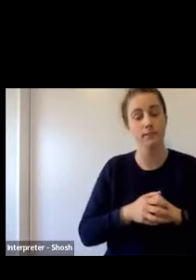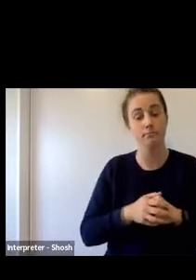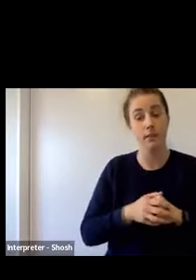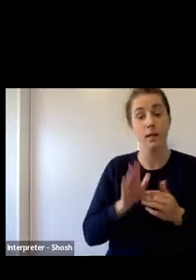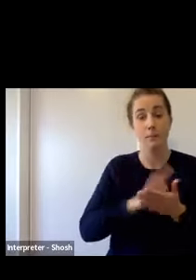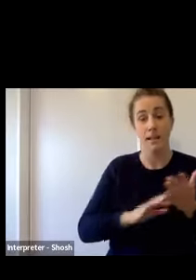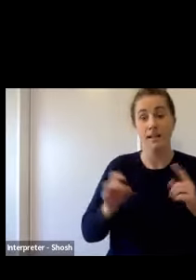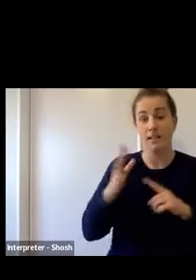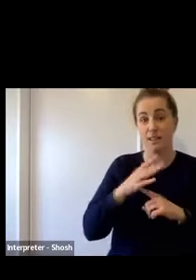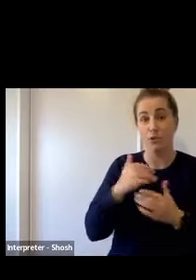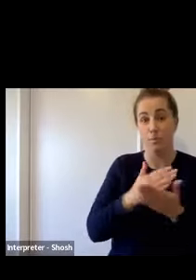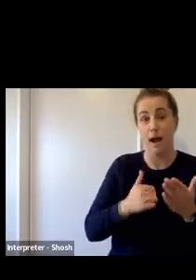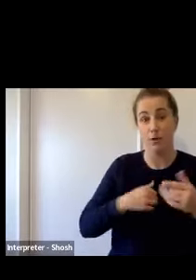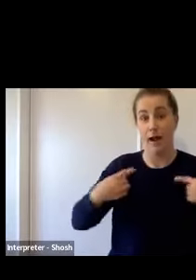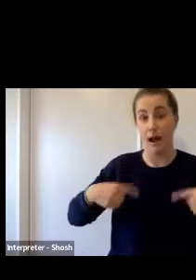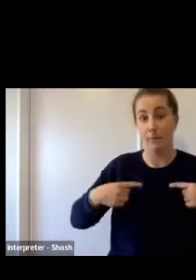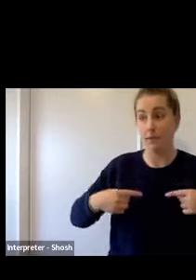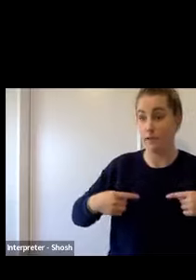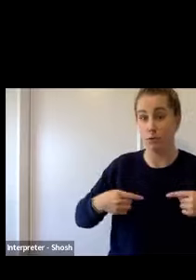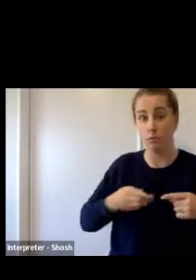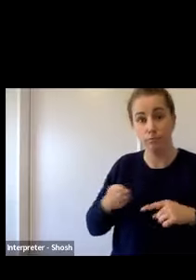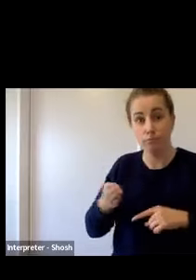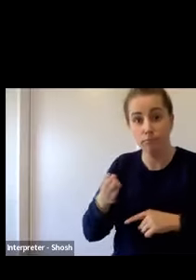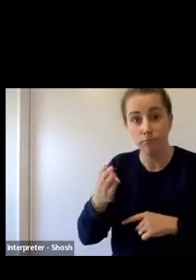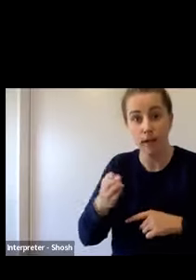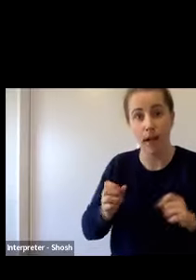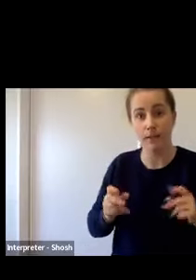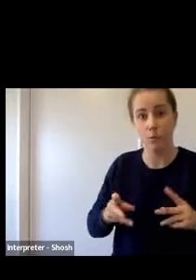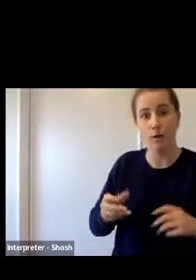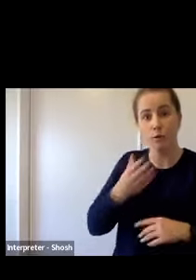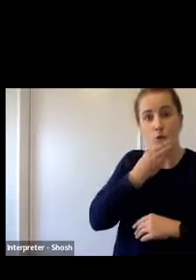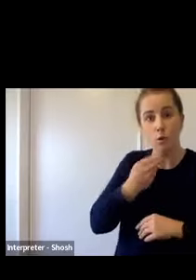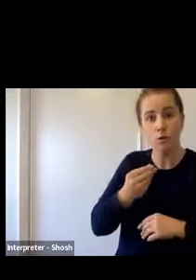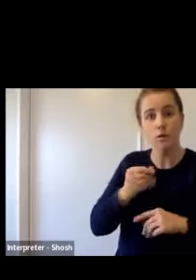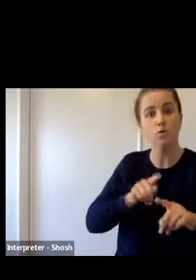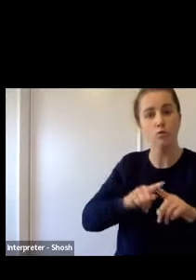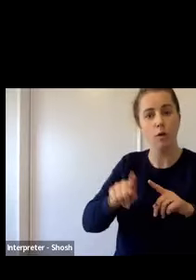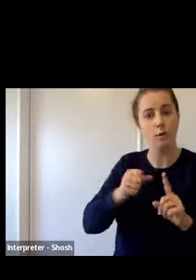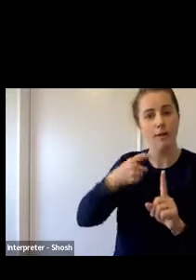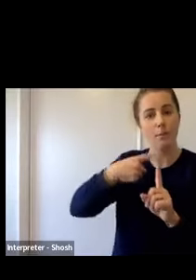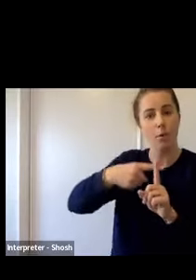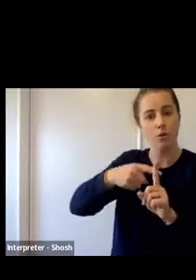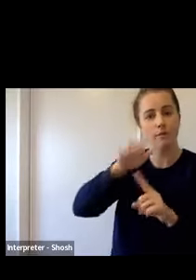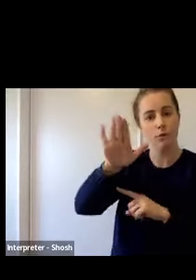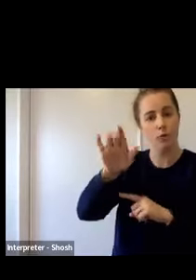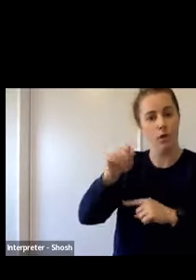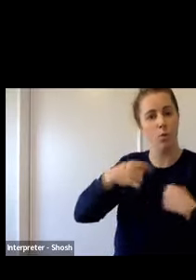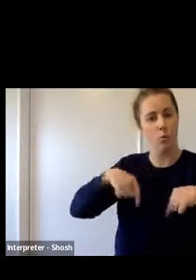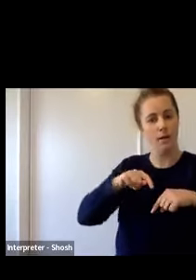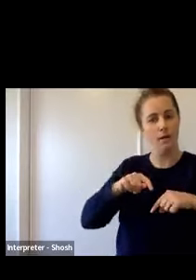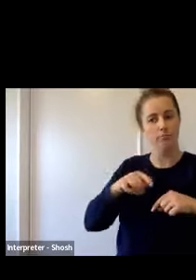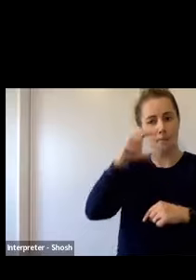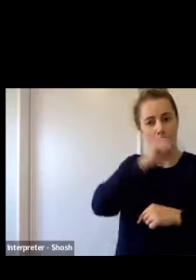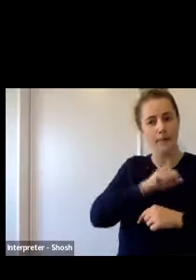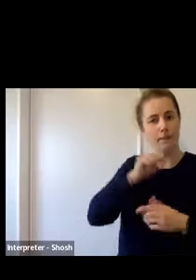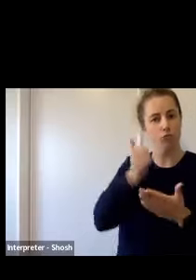essential component of our ability as wheelchair users to embrace the positive future that we believe is the right of all New